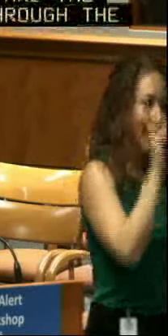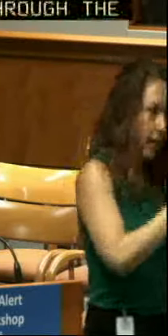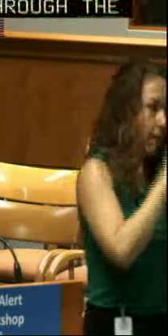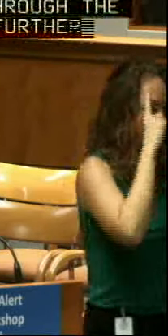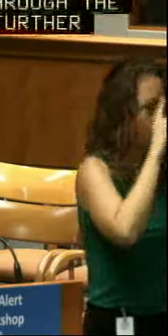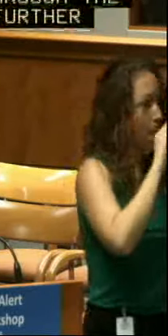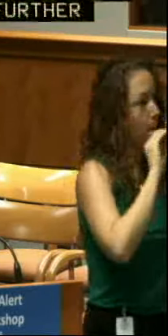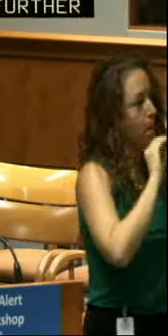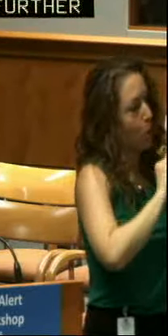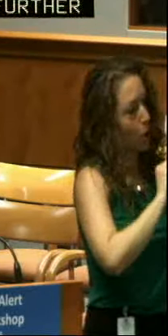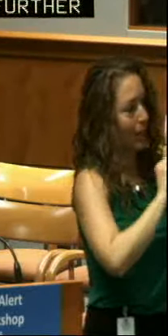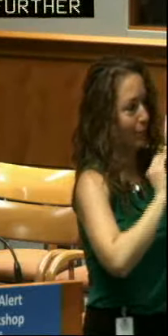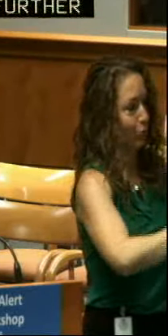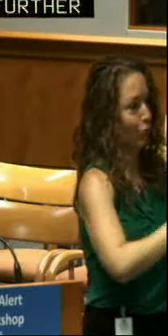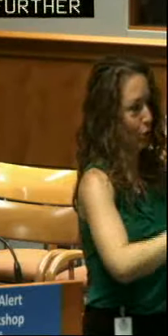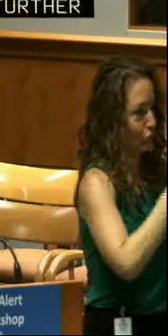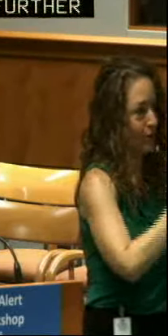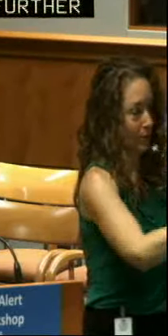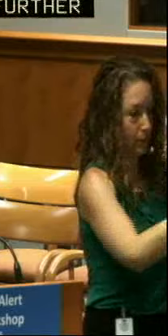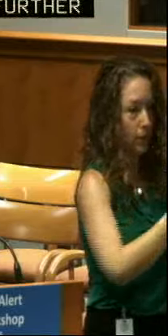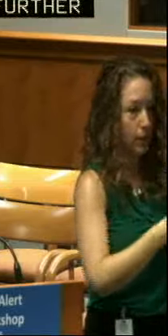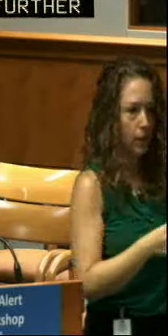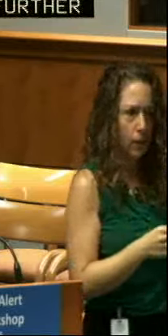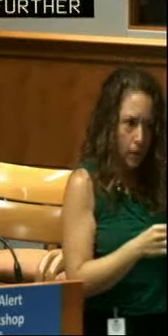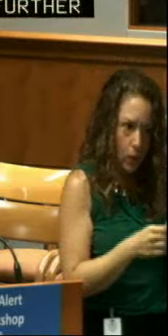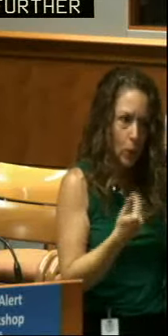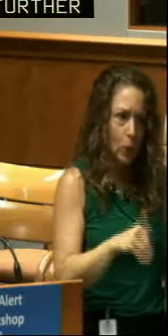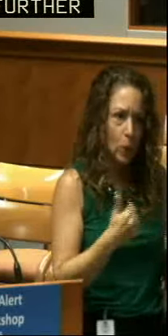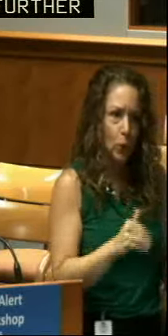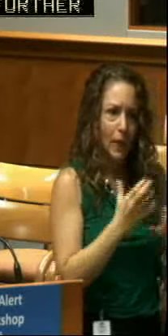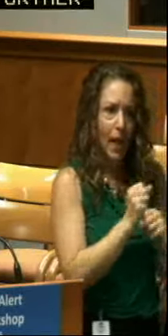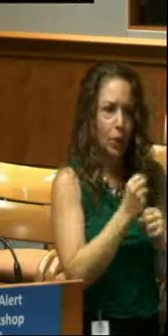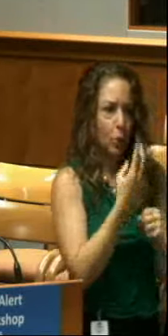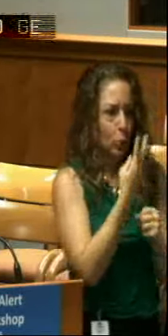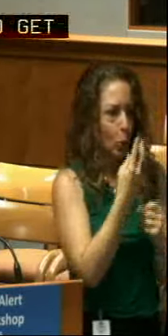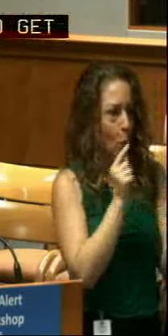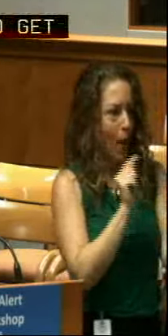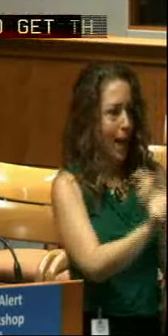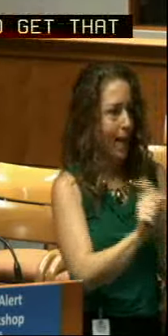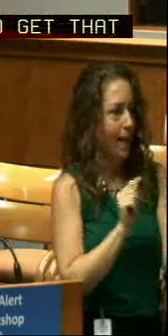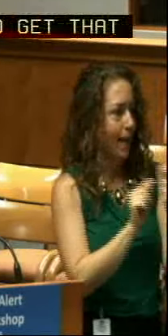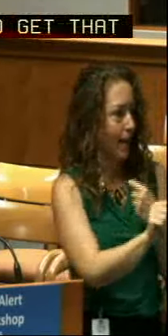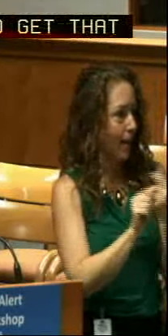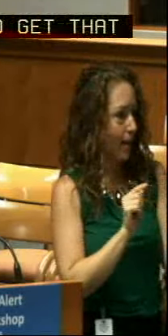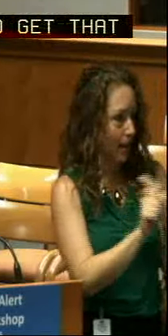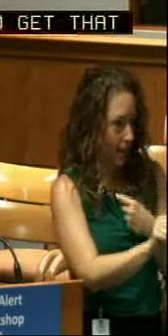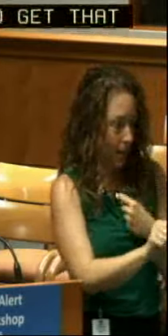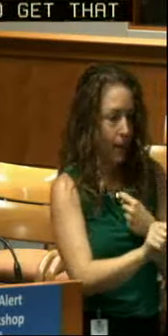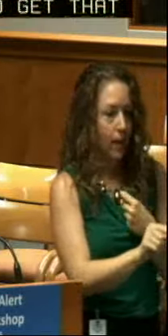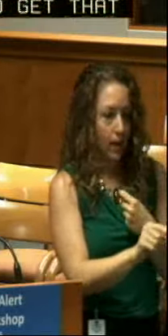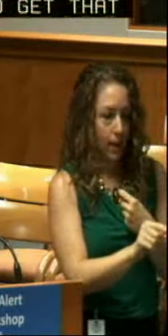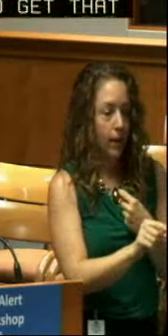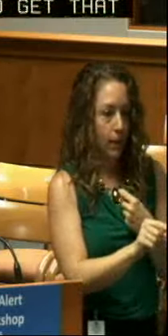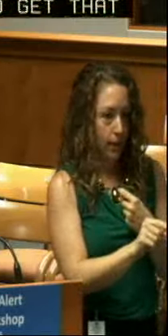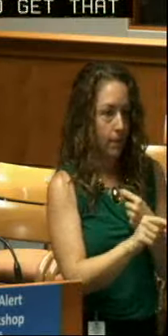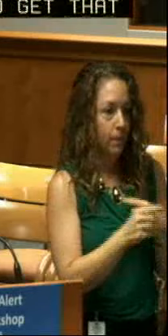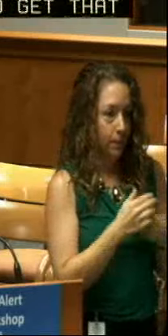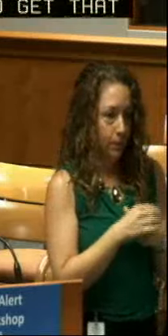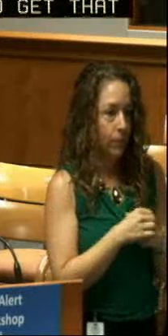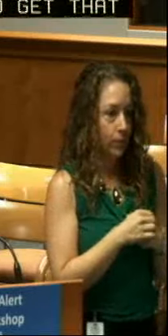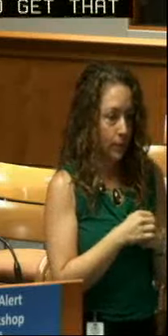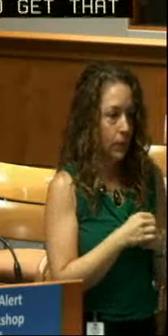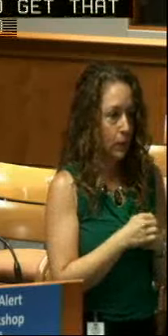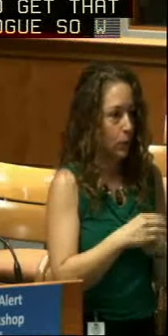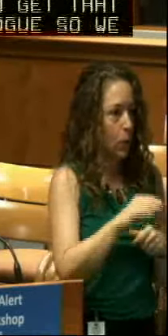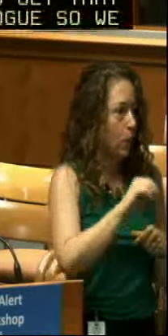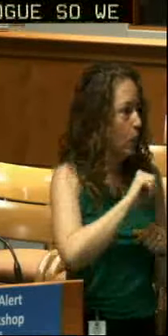get that two-way but efficient two-way dialogue, so we're not tying up the duplex communications of a